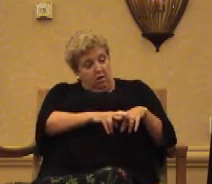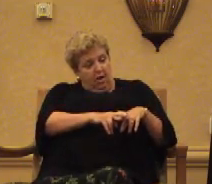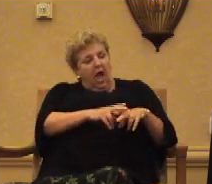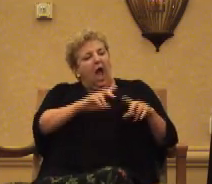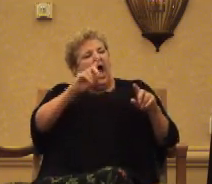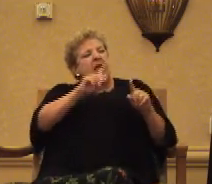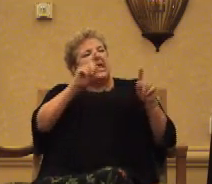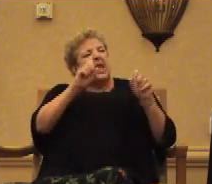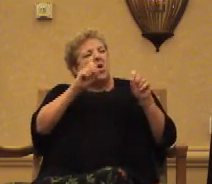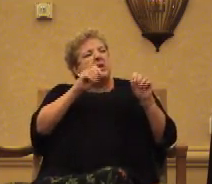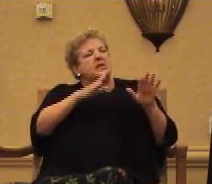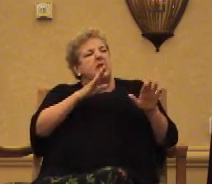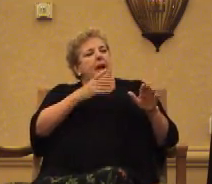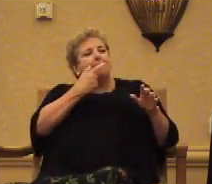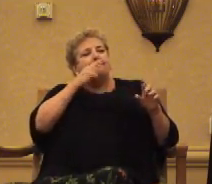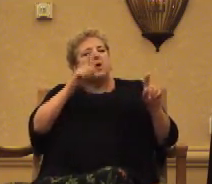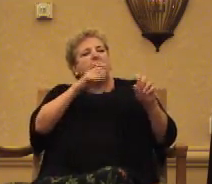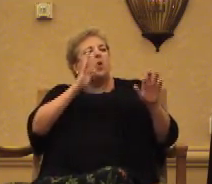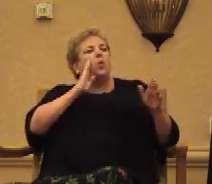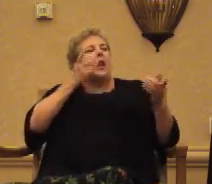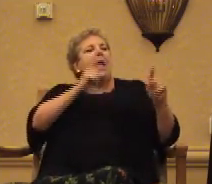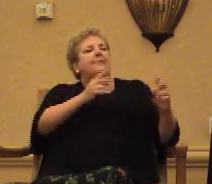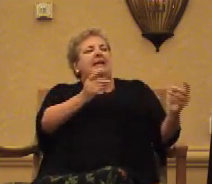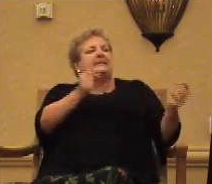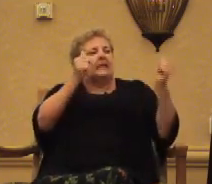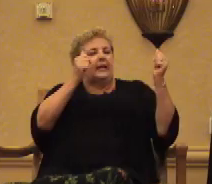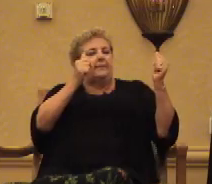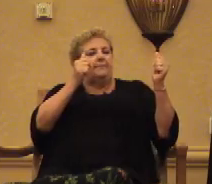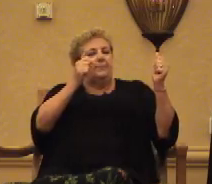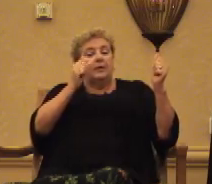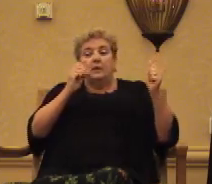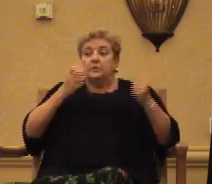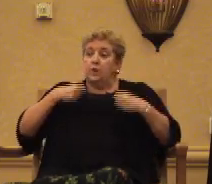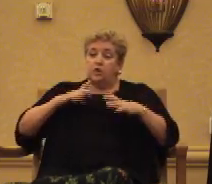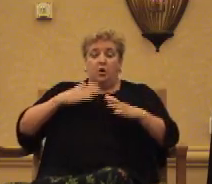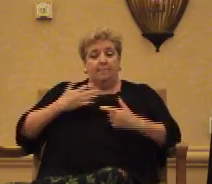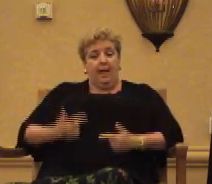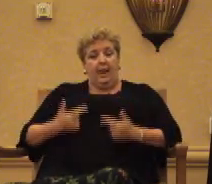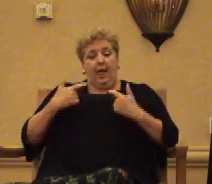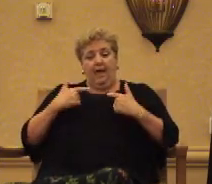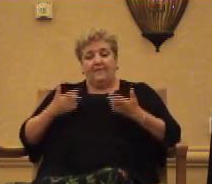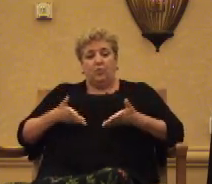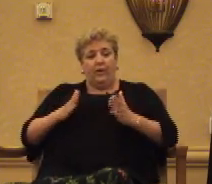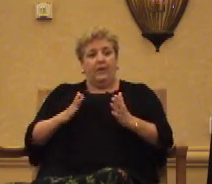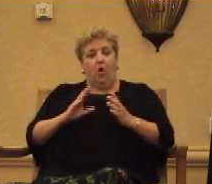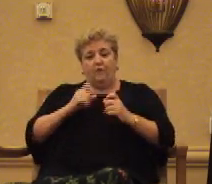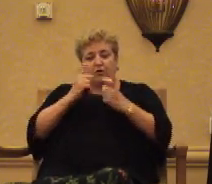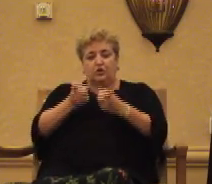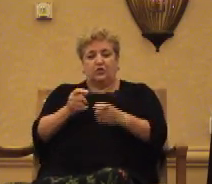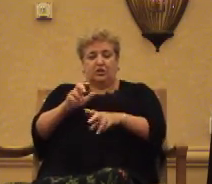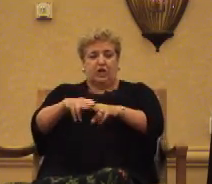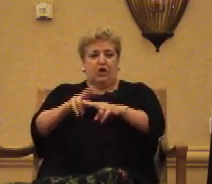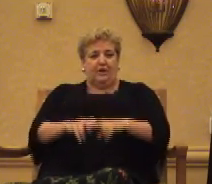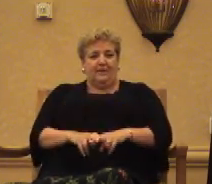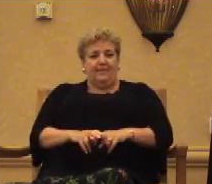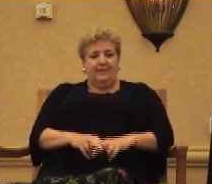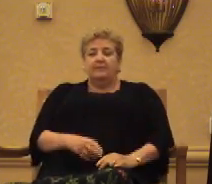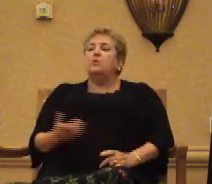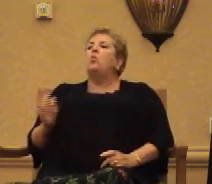instantly." And I thought, okay. I turn my will and my life over to the chair. What's the miracle? He said, he got a big smile. He says, "Oh, the miracle would be your life's no longer in the